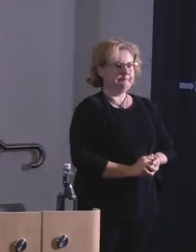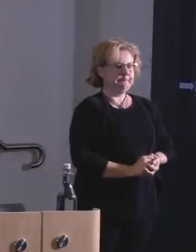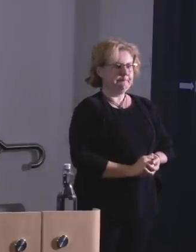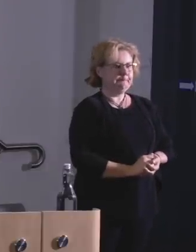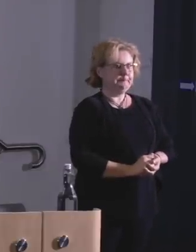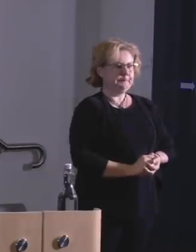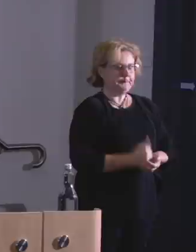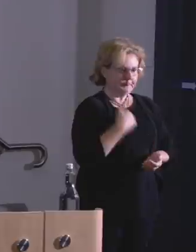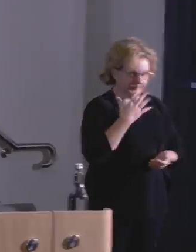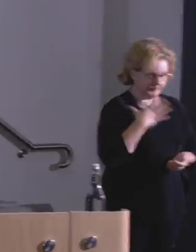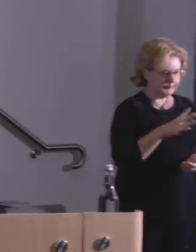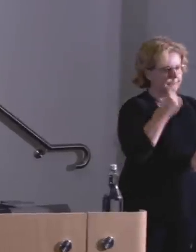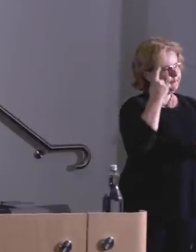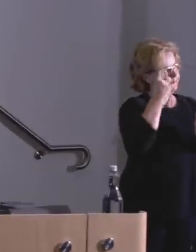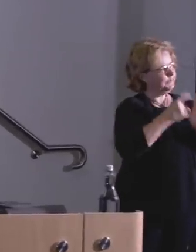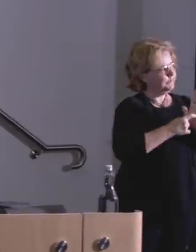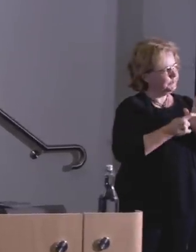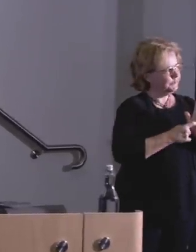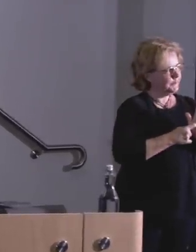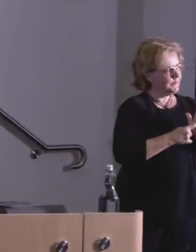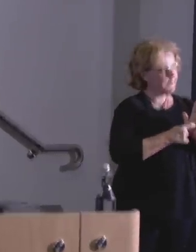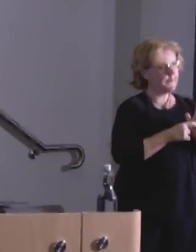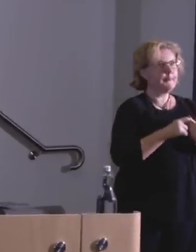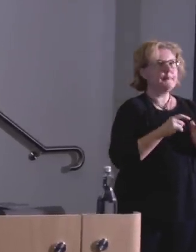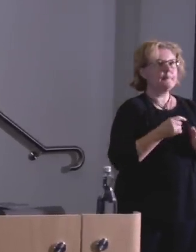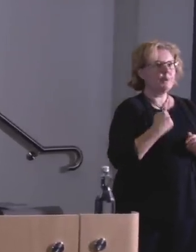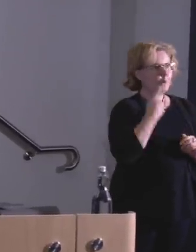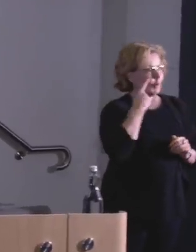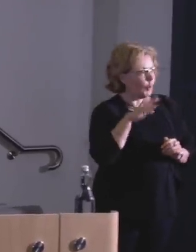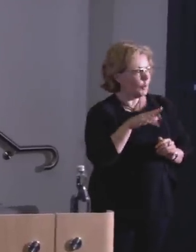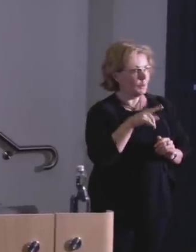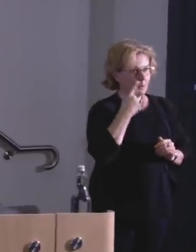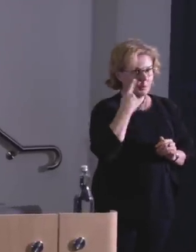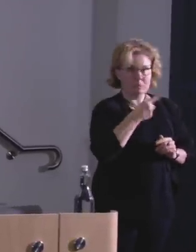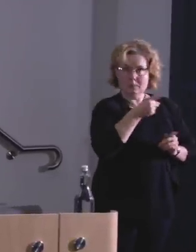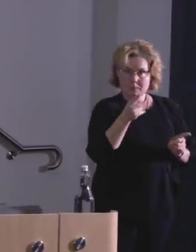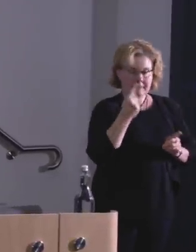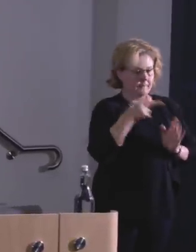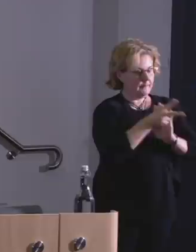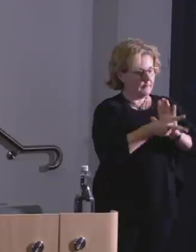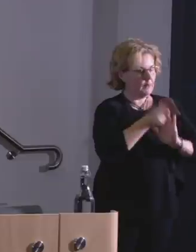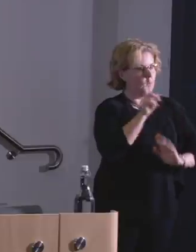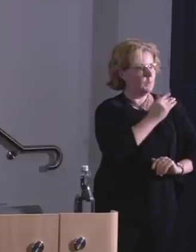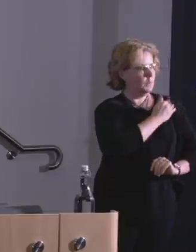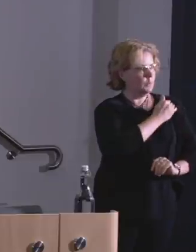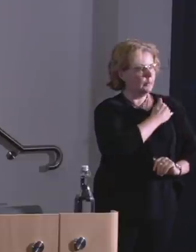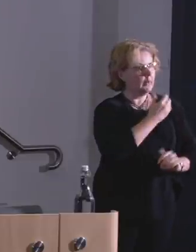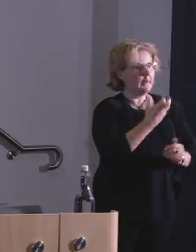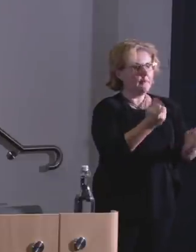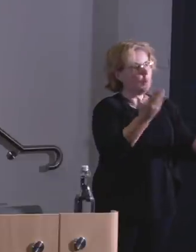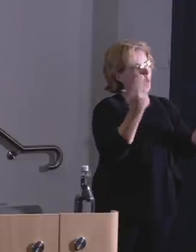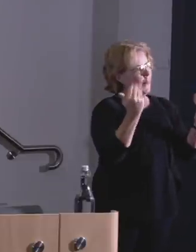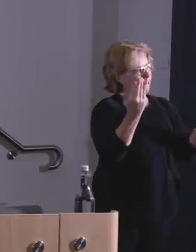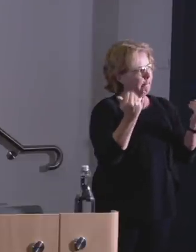I want to acknowledge, and we saw the video this morning of the welcome